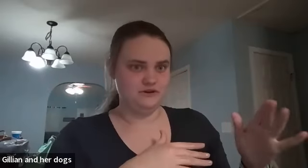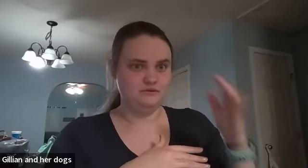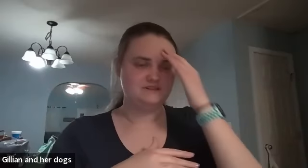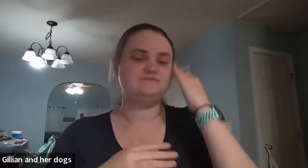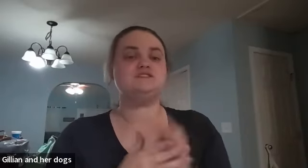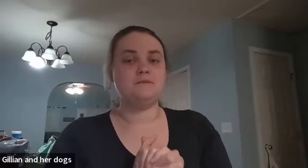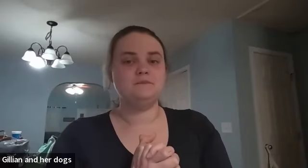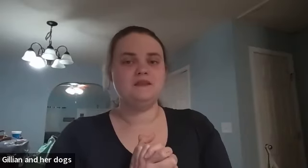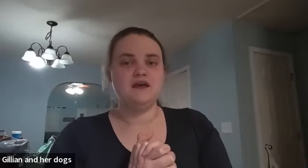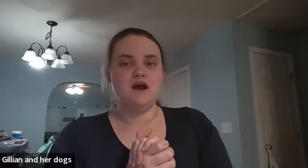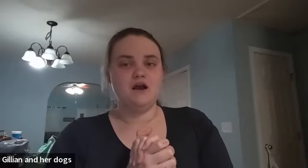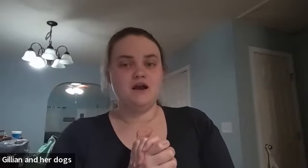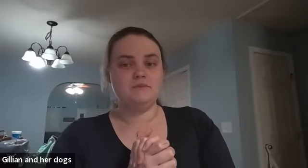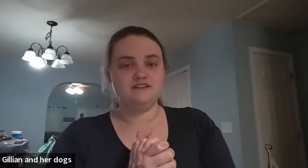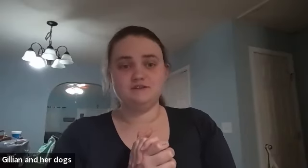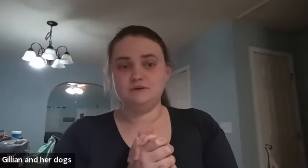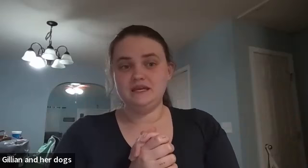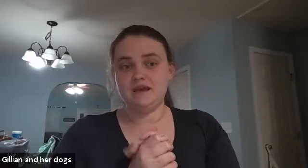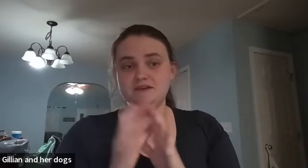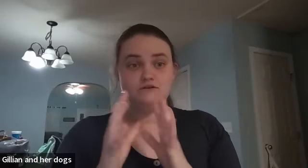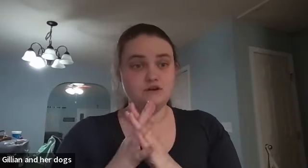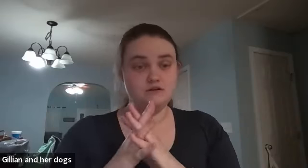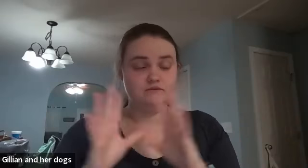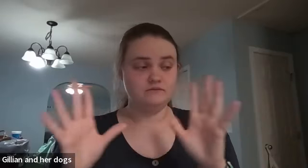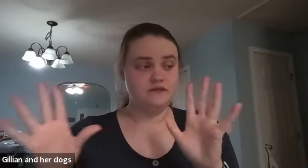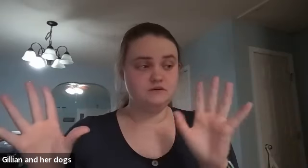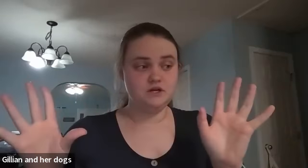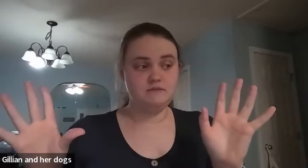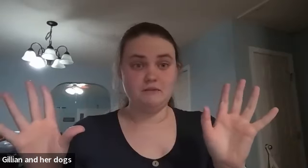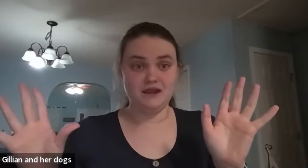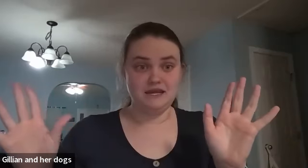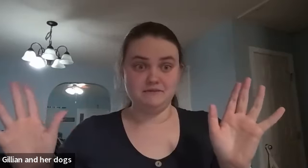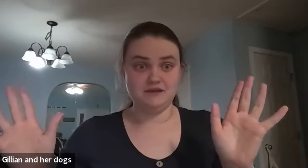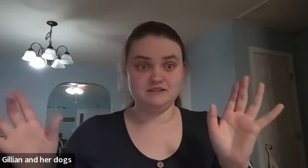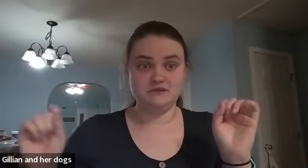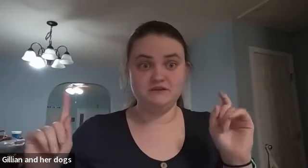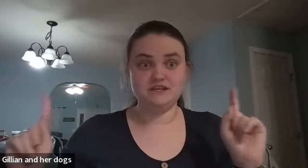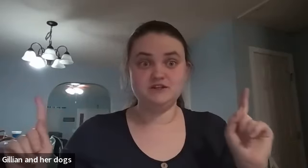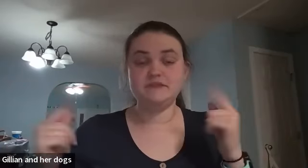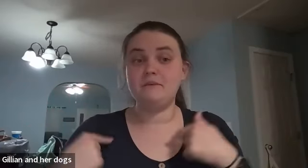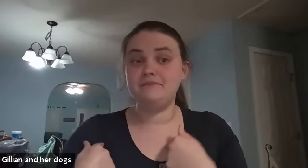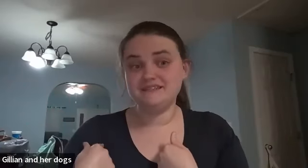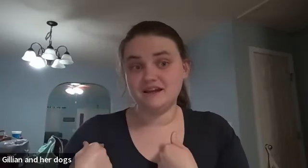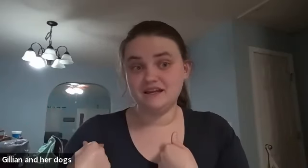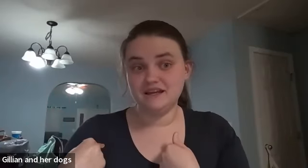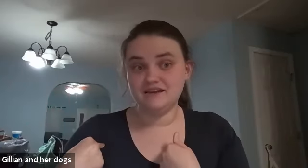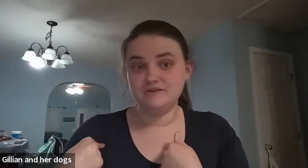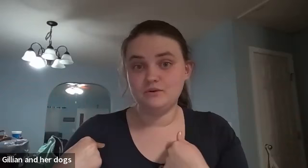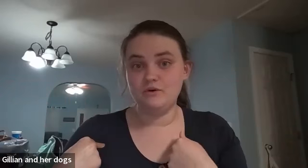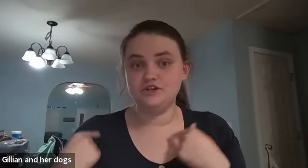new words. So do we feel good about my name is? Do we think we can do it without me signing it? Or do you